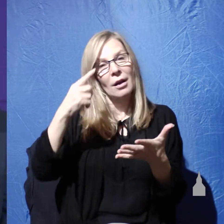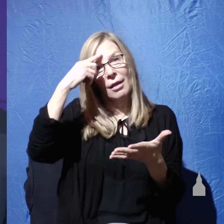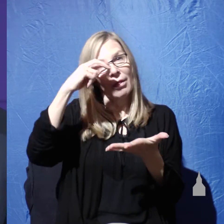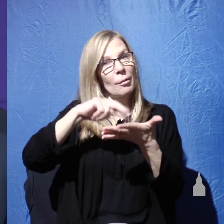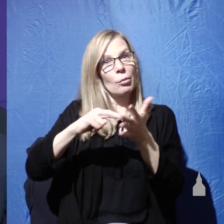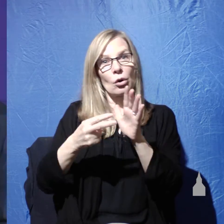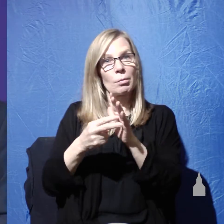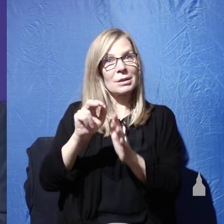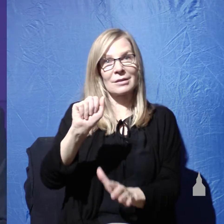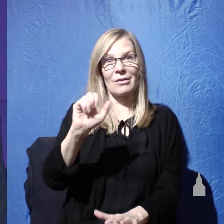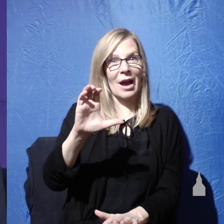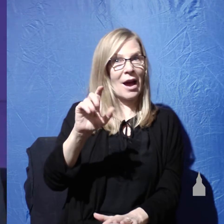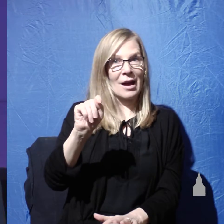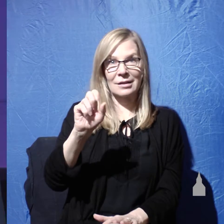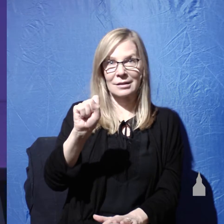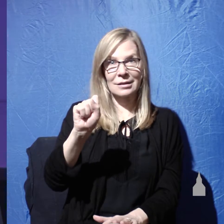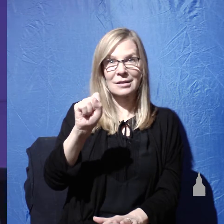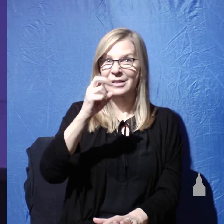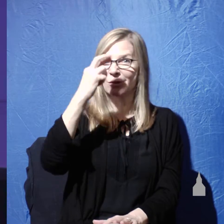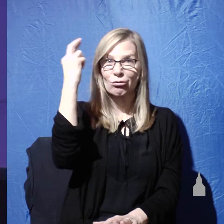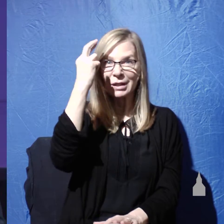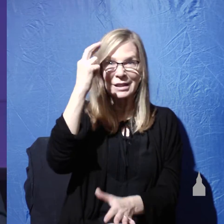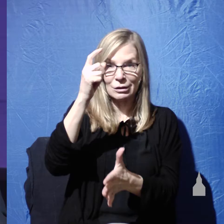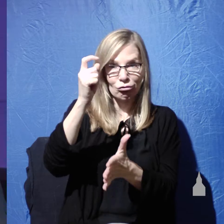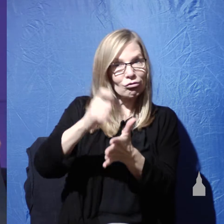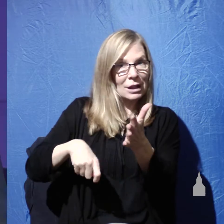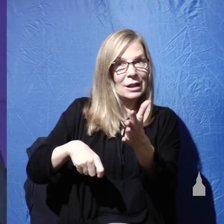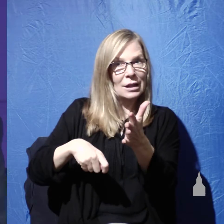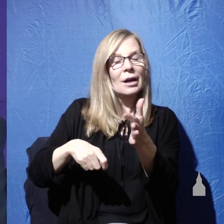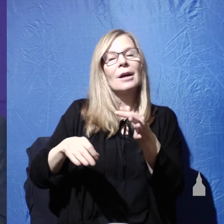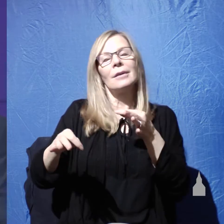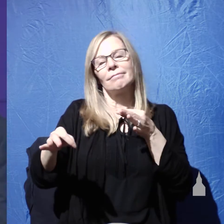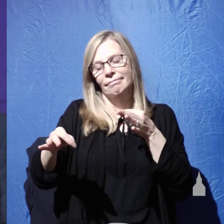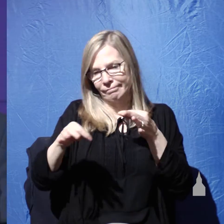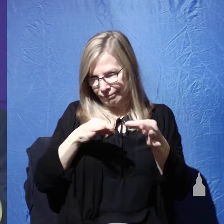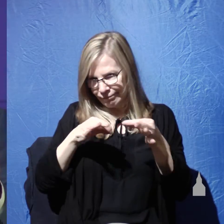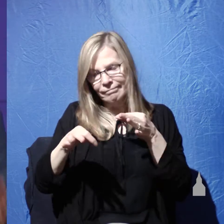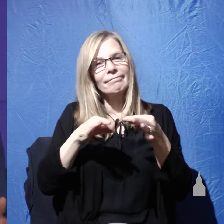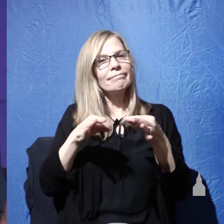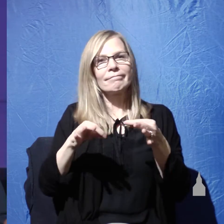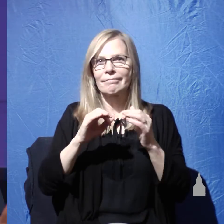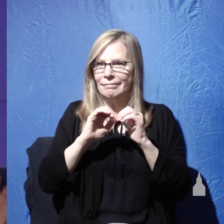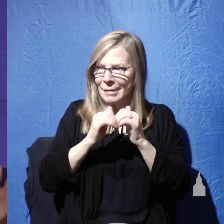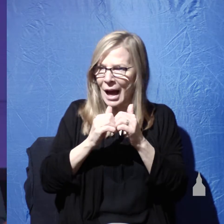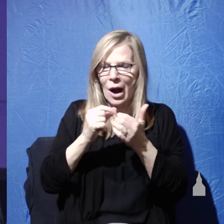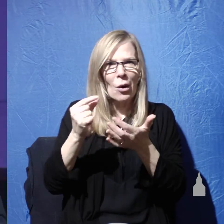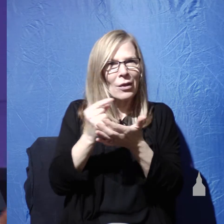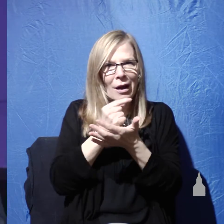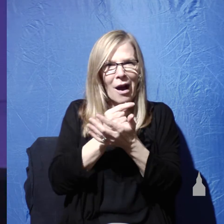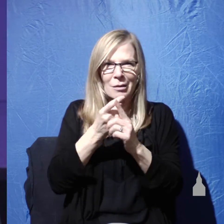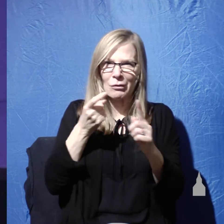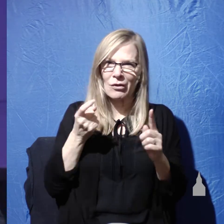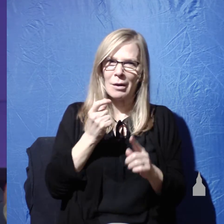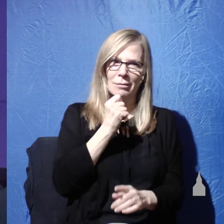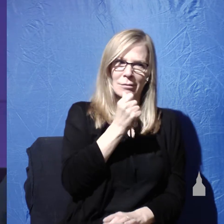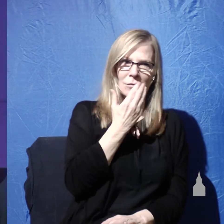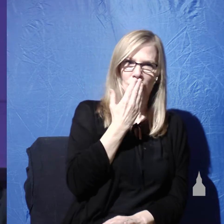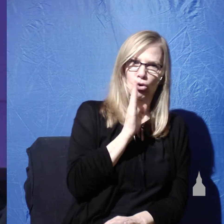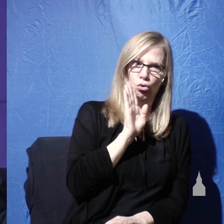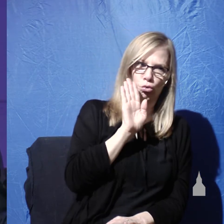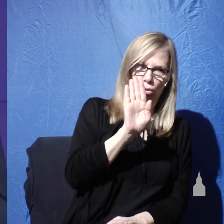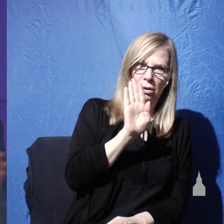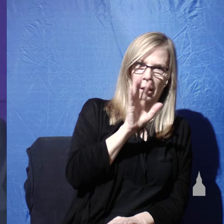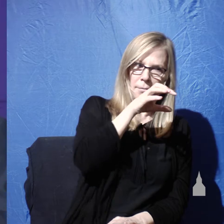of Acts, the very reason it was written, was to explain, as I've said, how the gospel moved from Jerusalem, the center